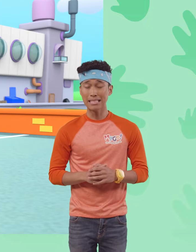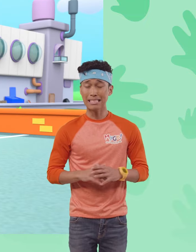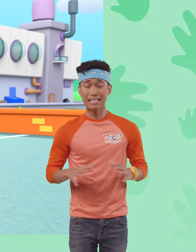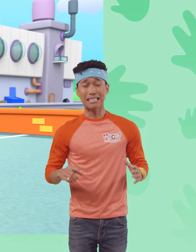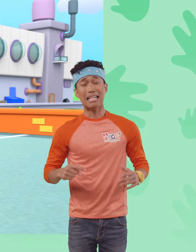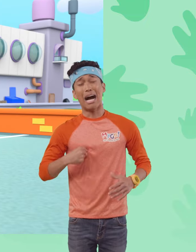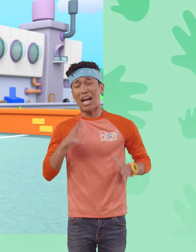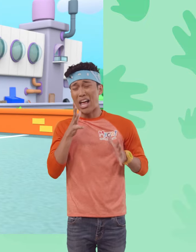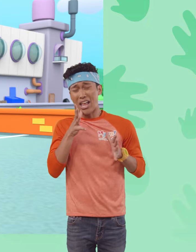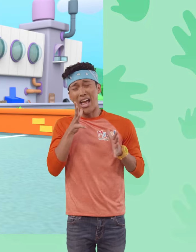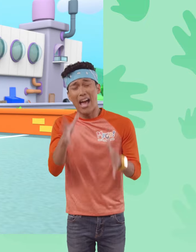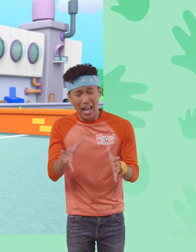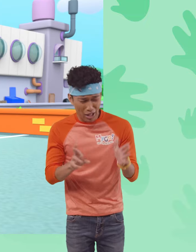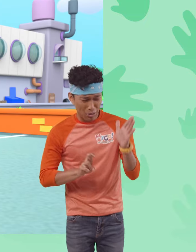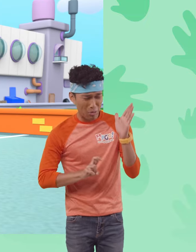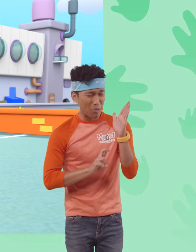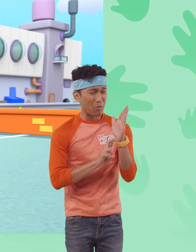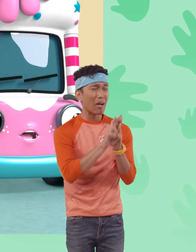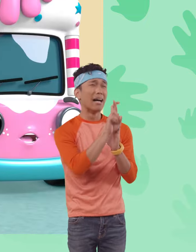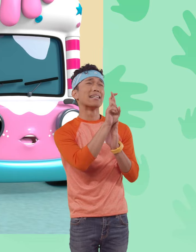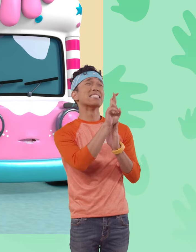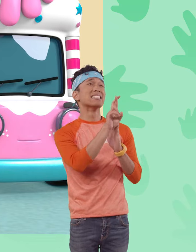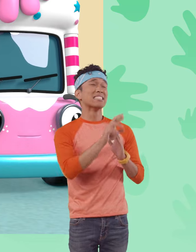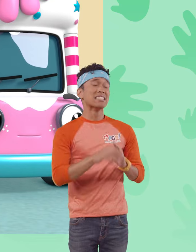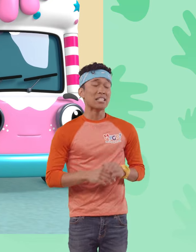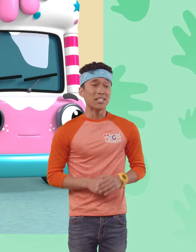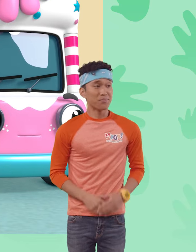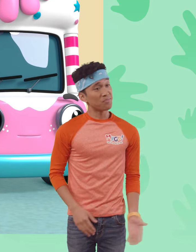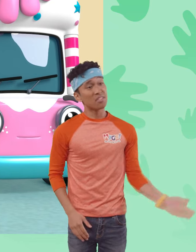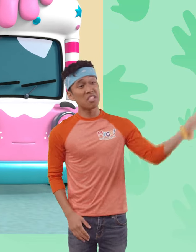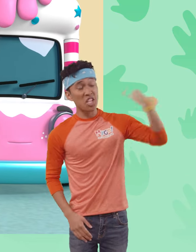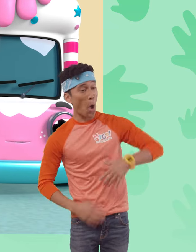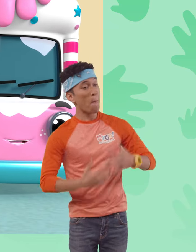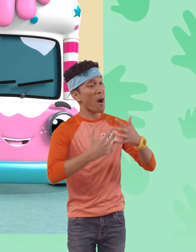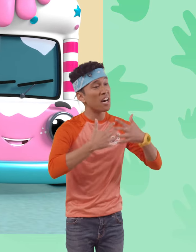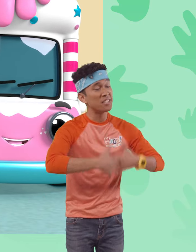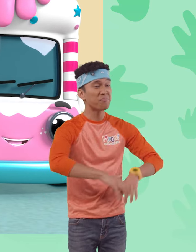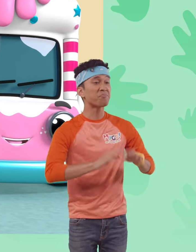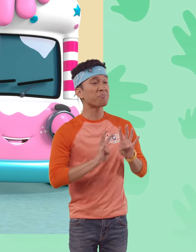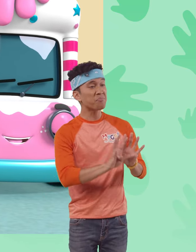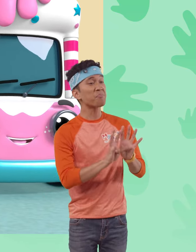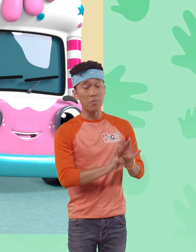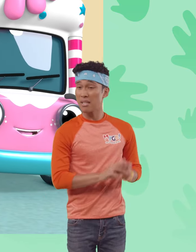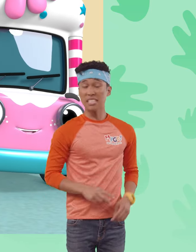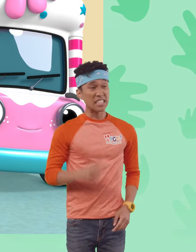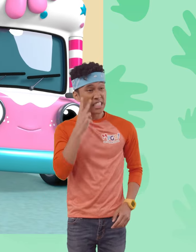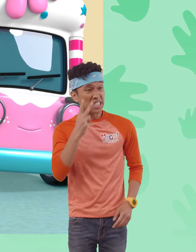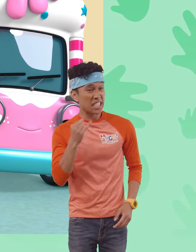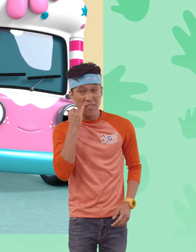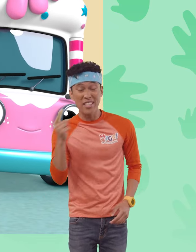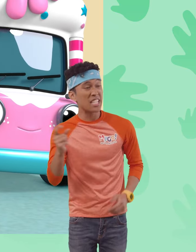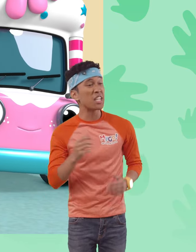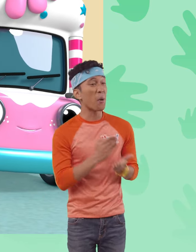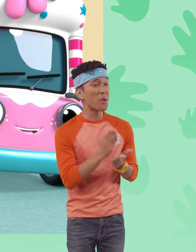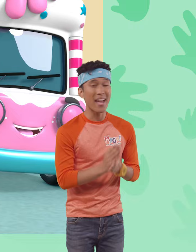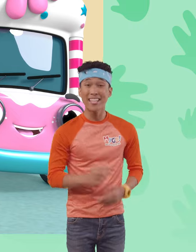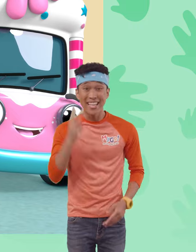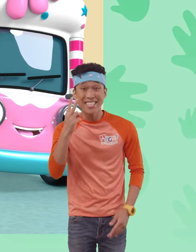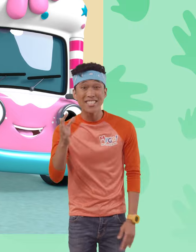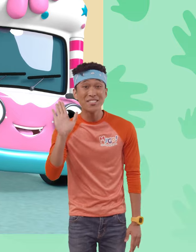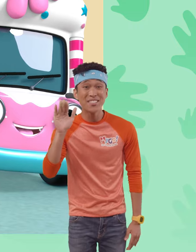Oh, I hate rockets. Come on, Mechanicals. Let's go and check he's okay. See you again